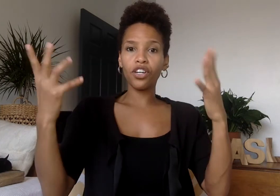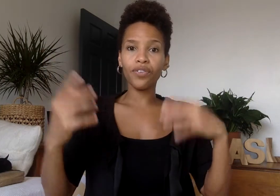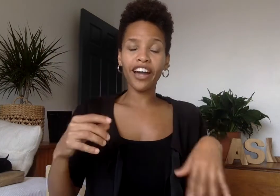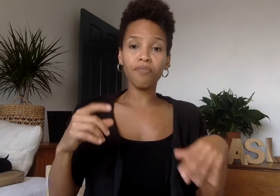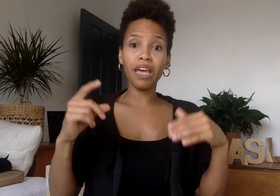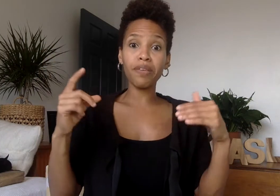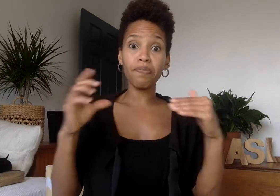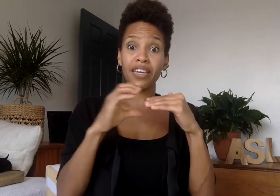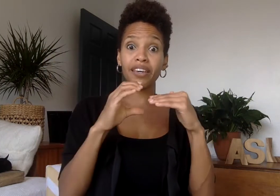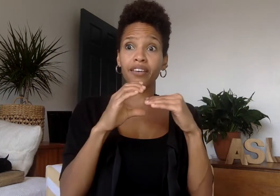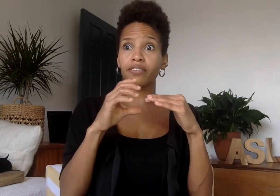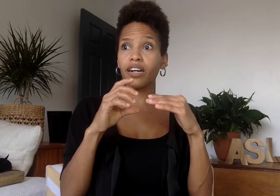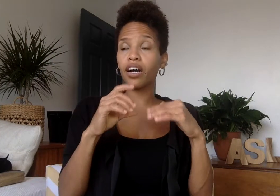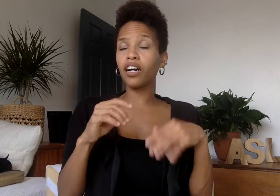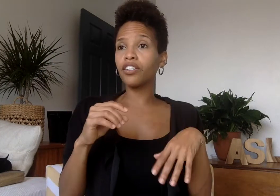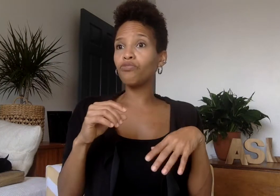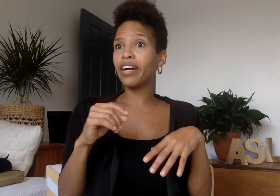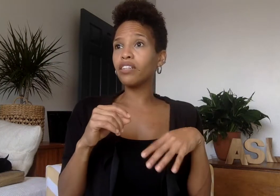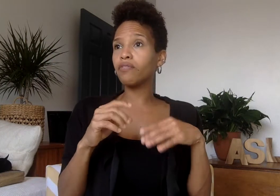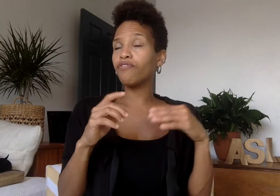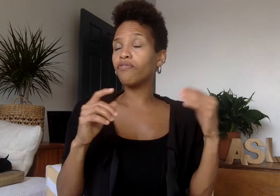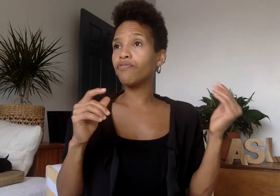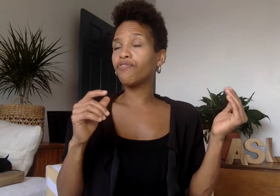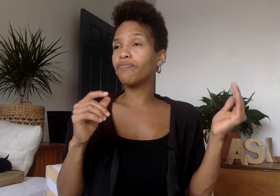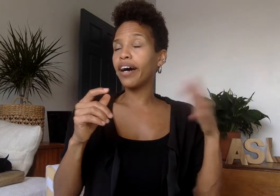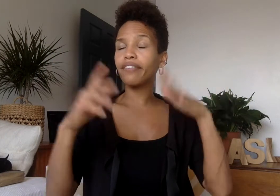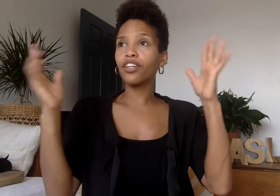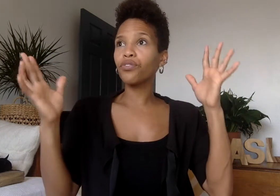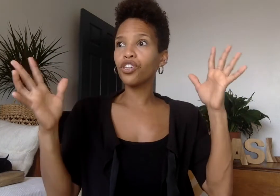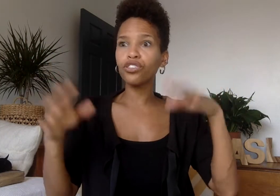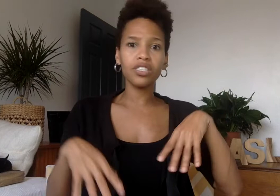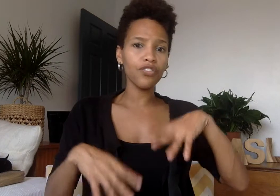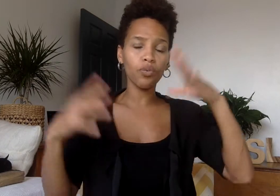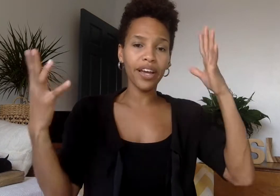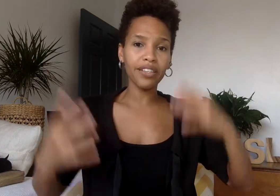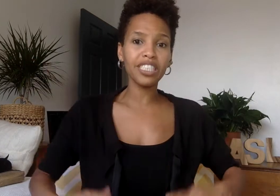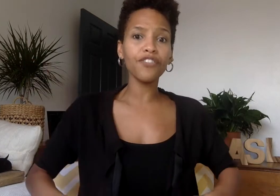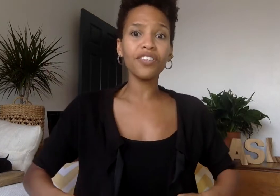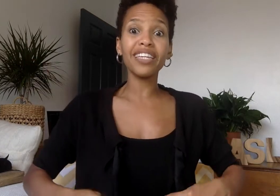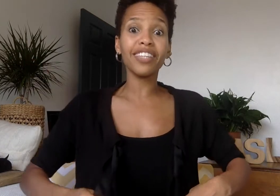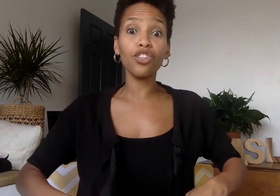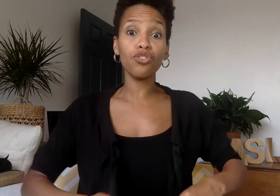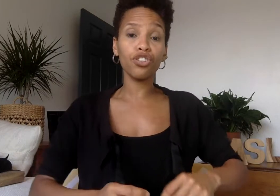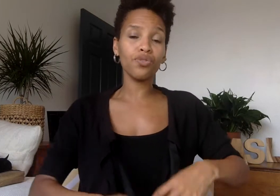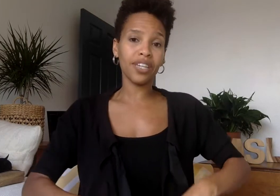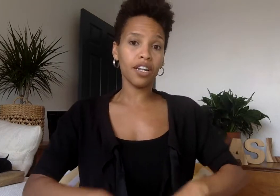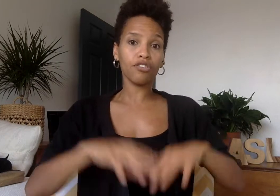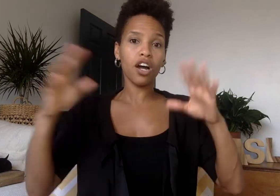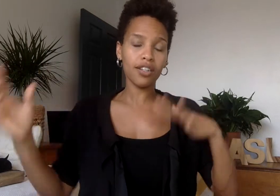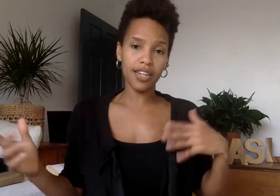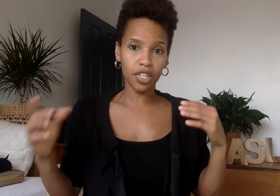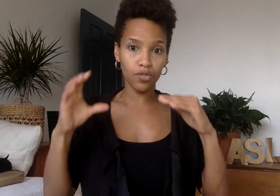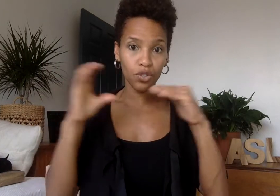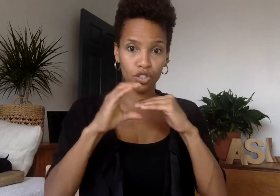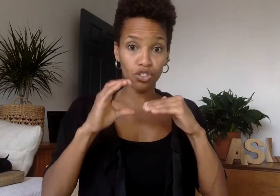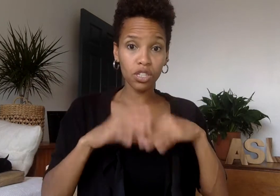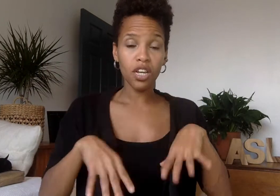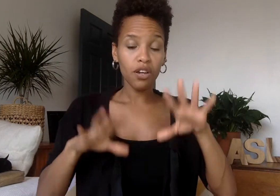that could maybe be, you might, I don't know. There's different ways, different things that you could use it in other contexts for. So just